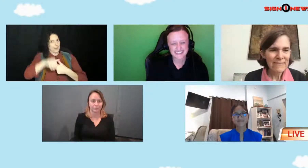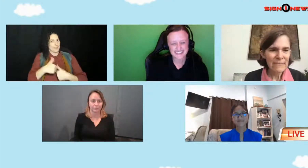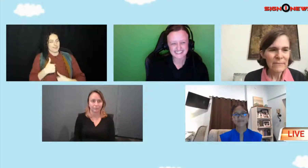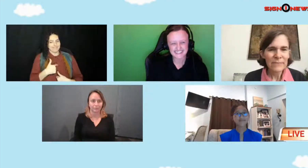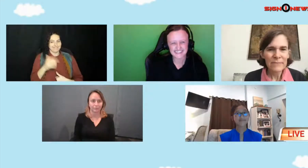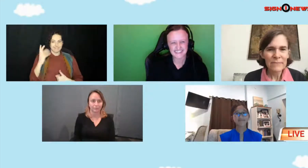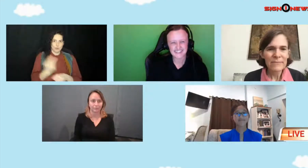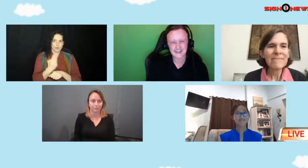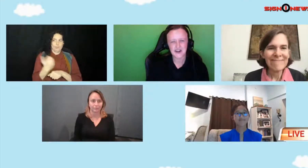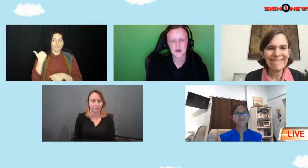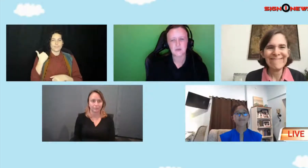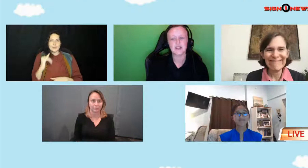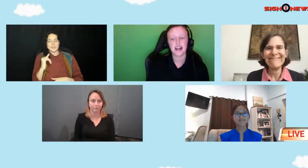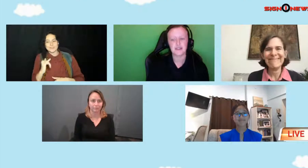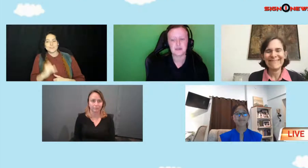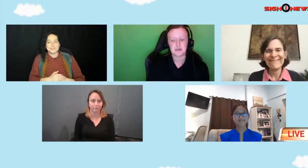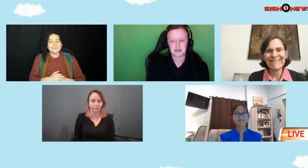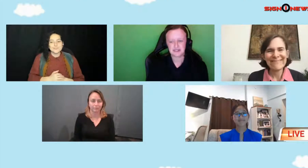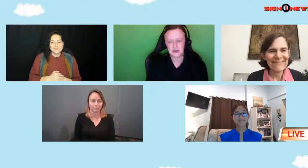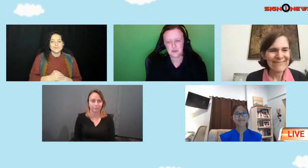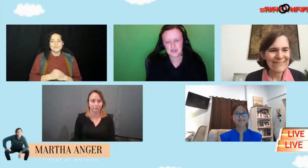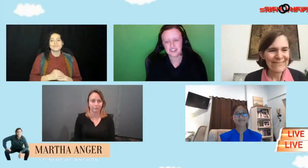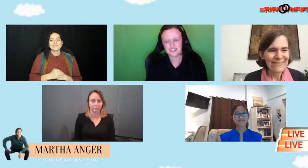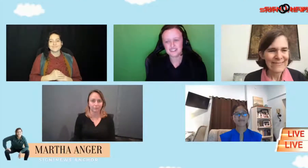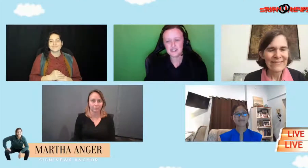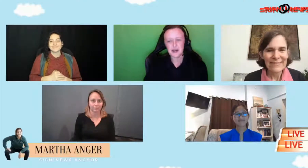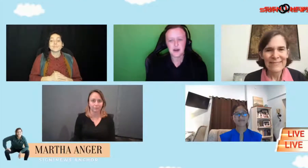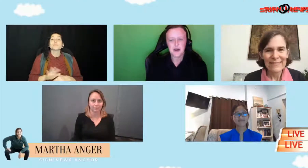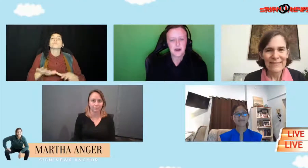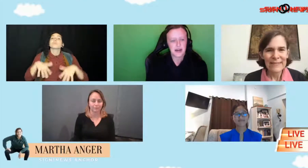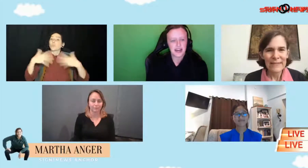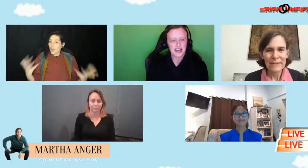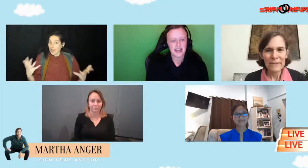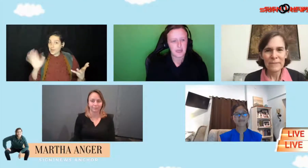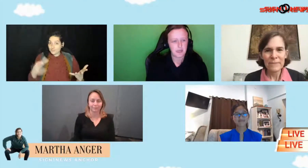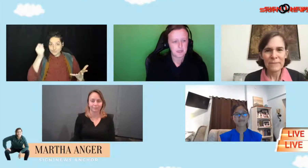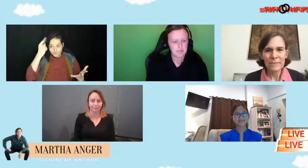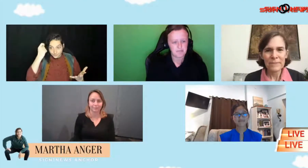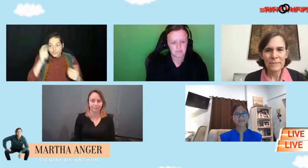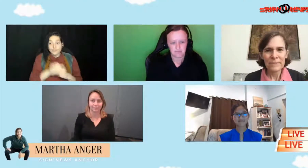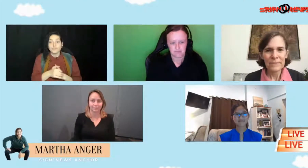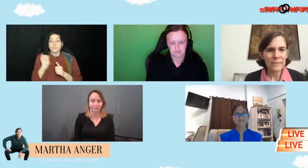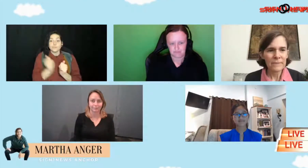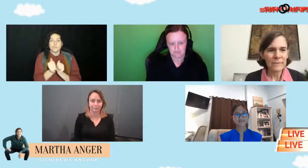those? Well, I remember. With a little